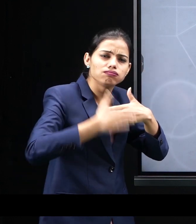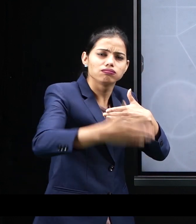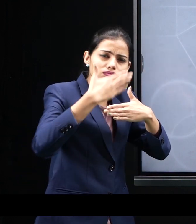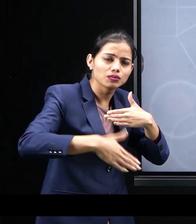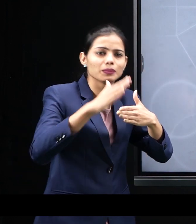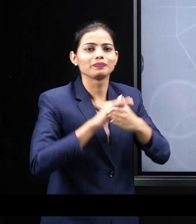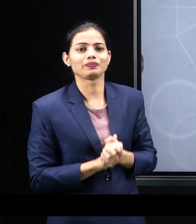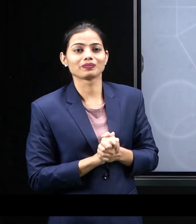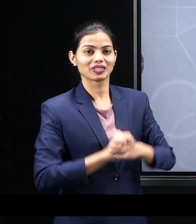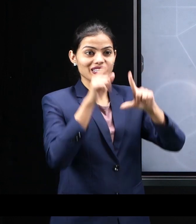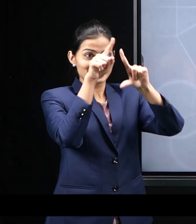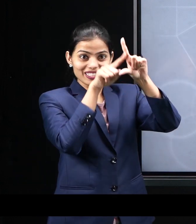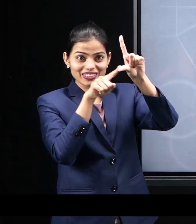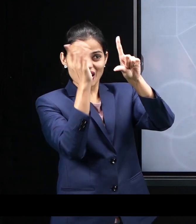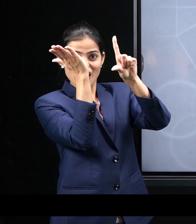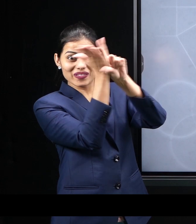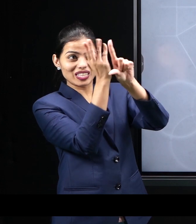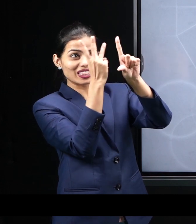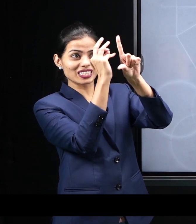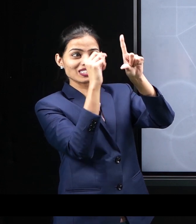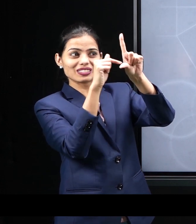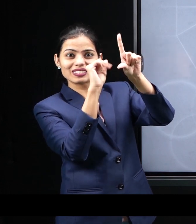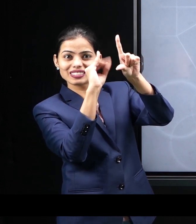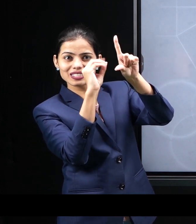universal set, complement,